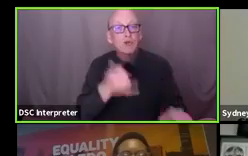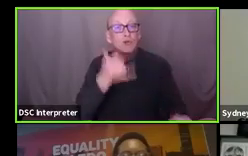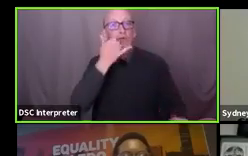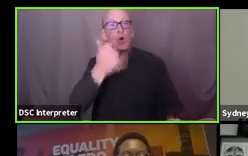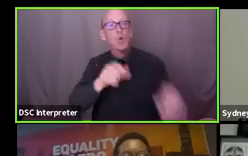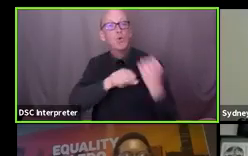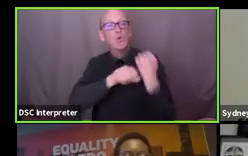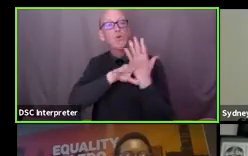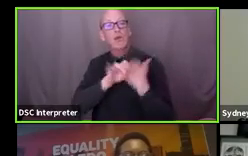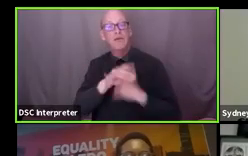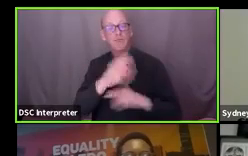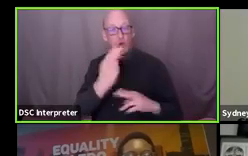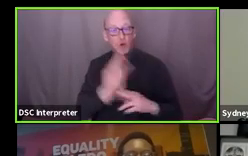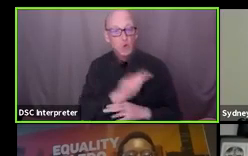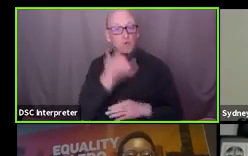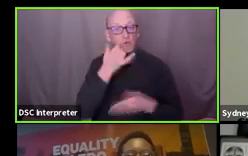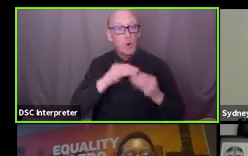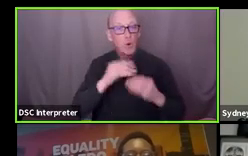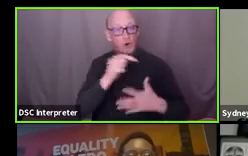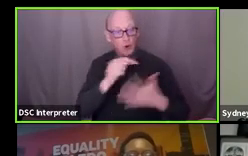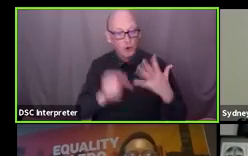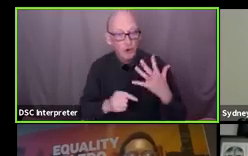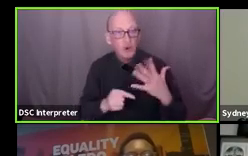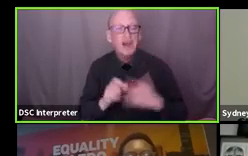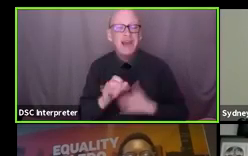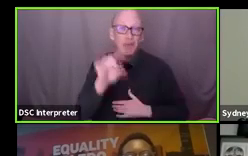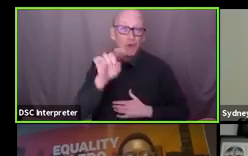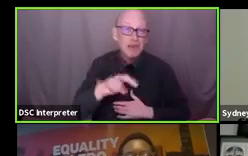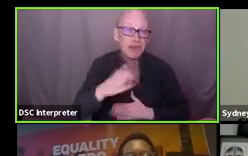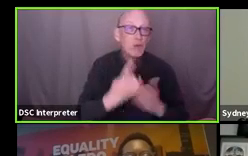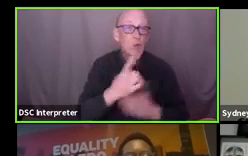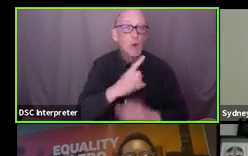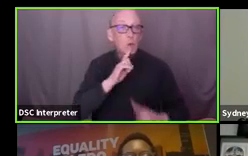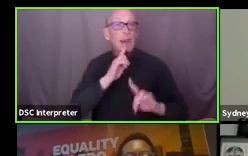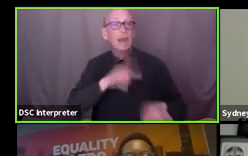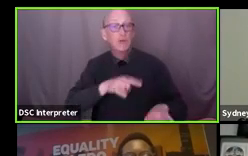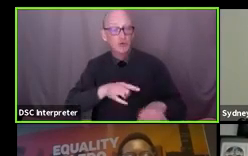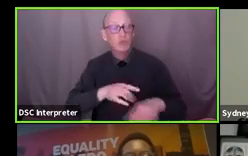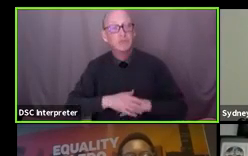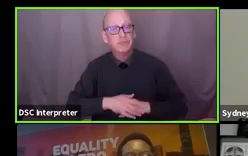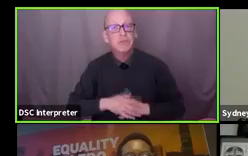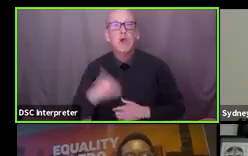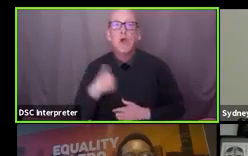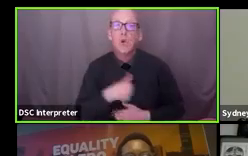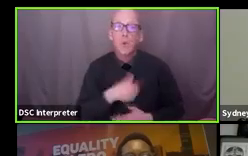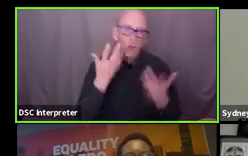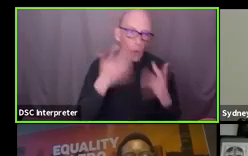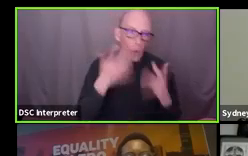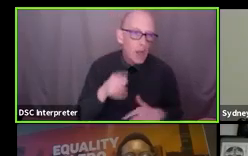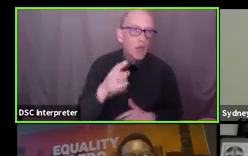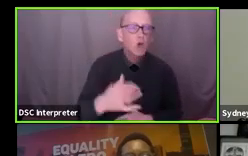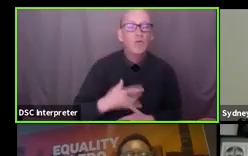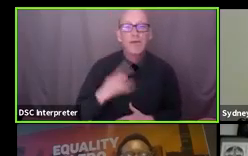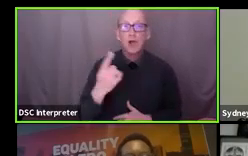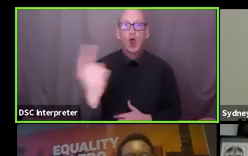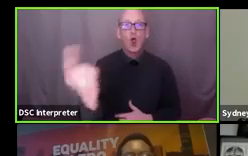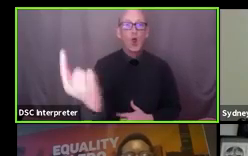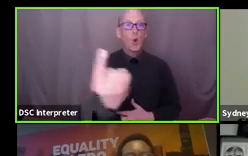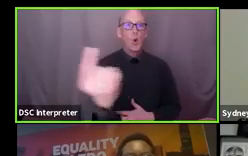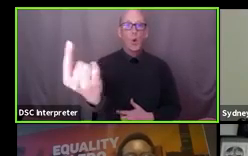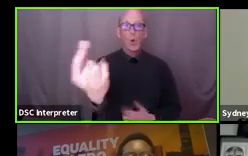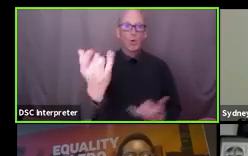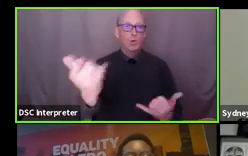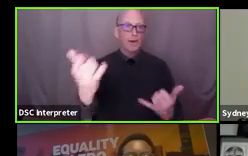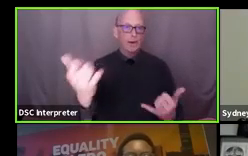if you use one of those phone numbers and need somebody to pick up on the other end. We don't want you to feel like you're out there alone during this